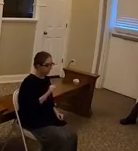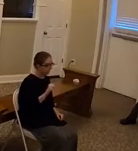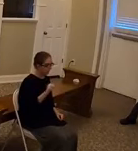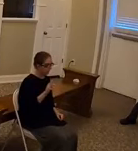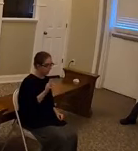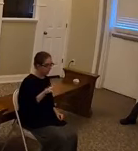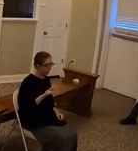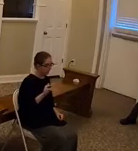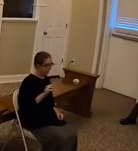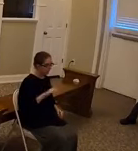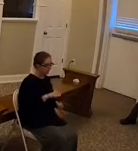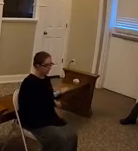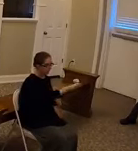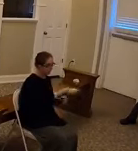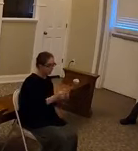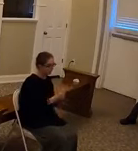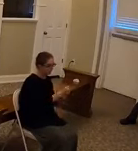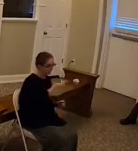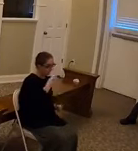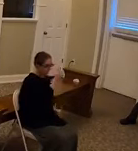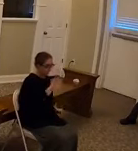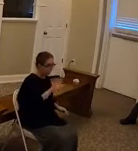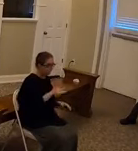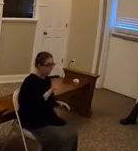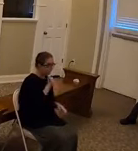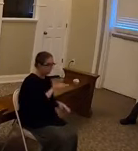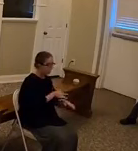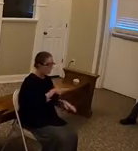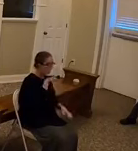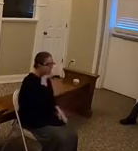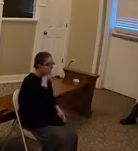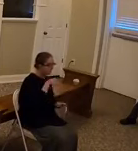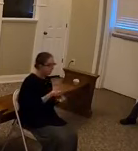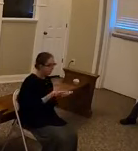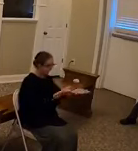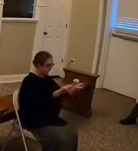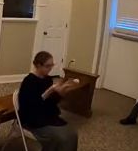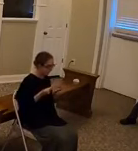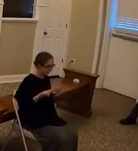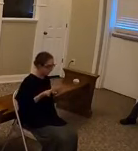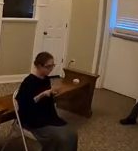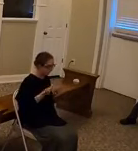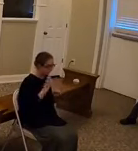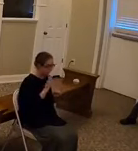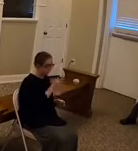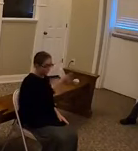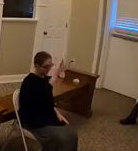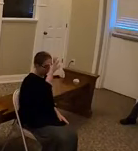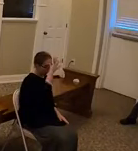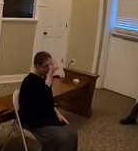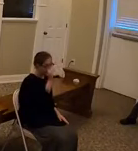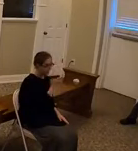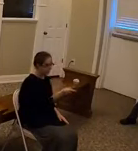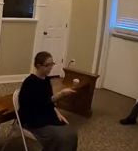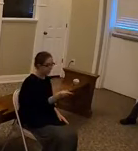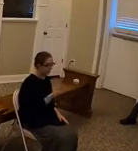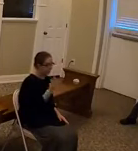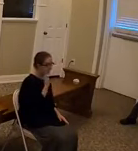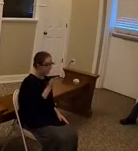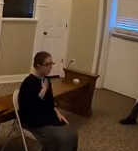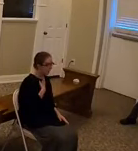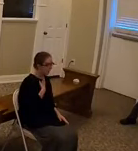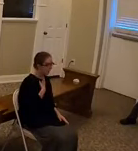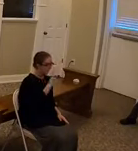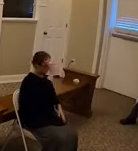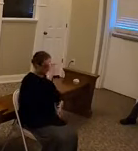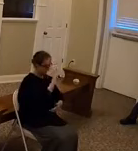2 Corinthians 6:17-18 said, wherefore come out from among them and be ye separate, said the Lord, touch not the unclean thing, and I will receive you, and will be a father unto you, and ye shall be